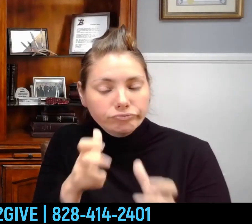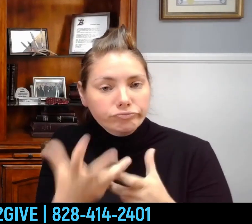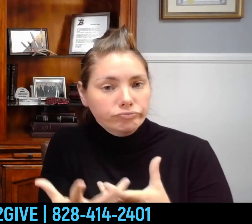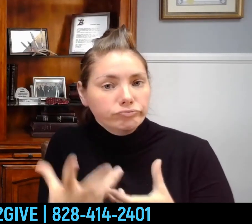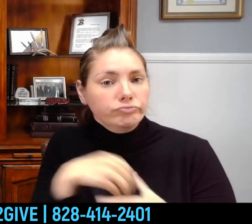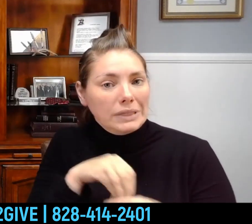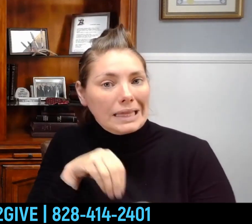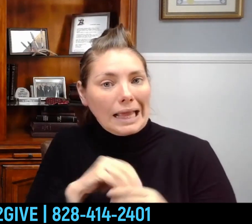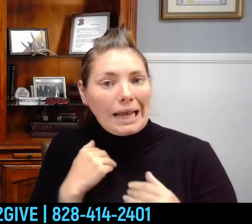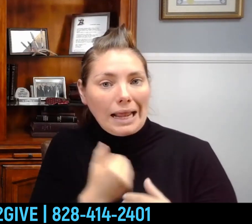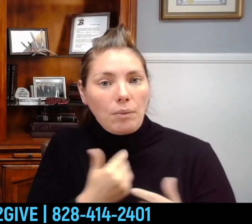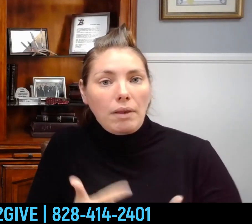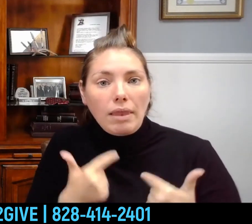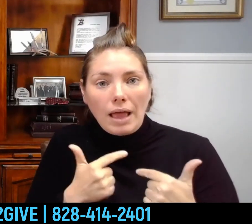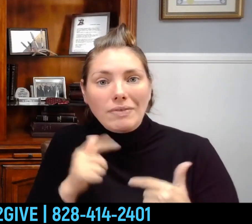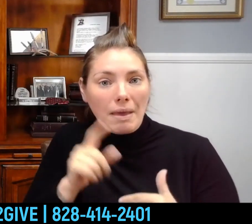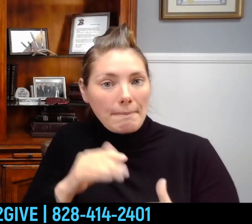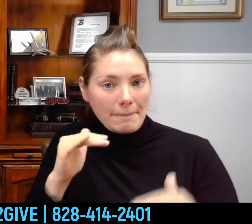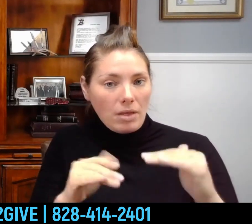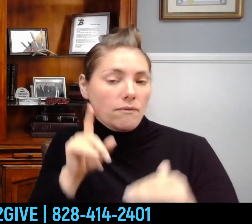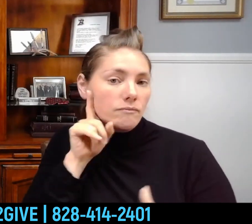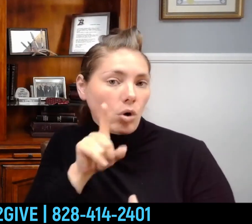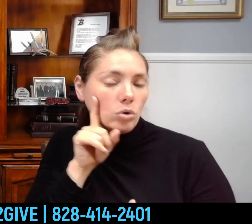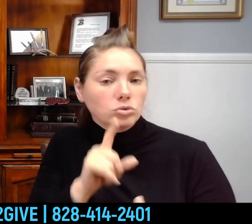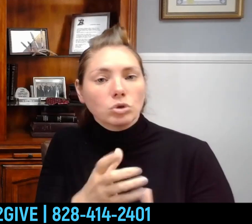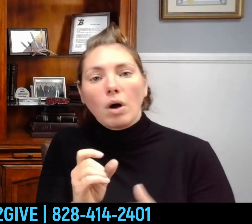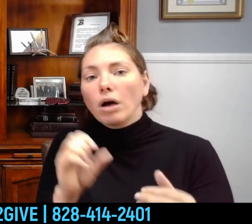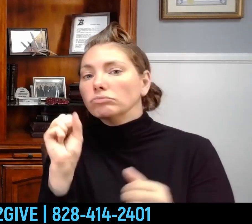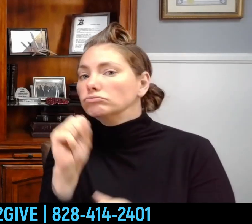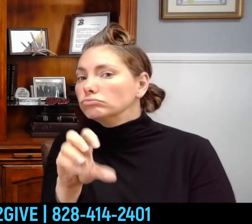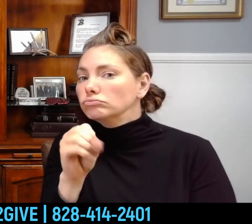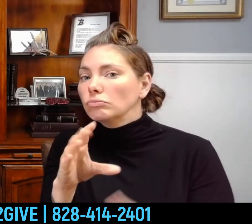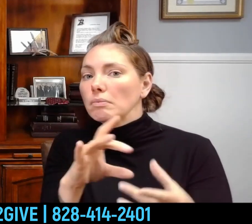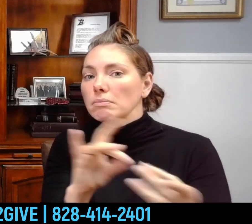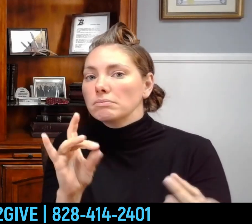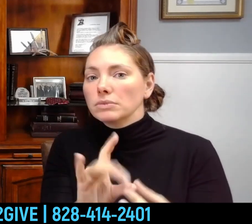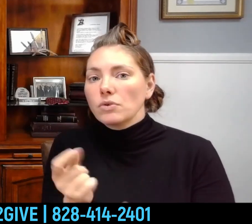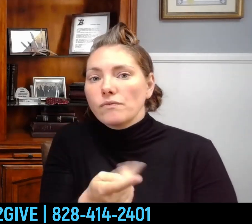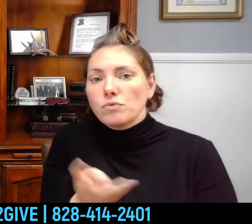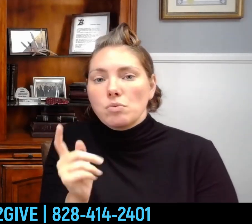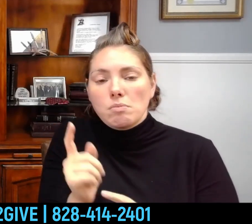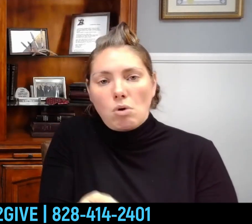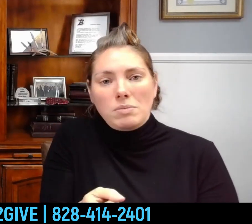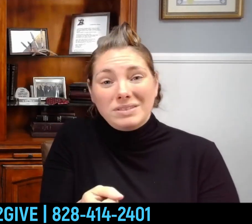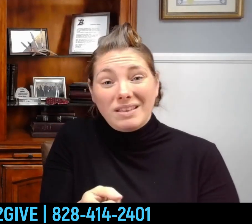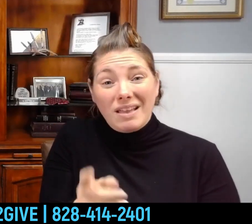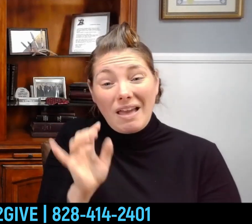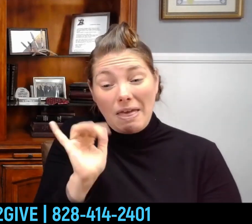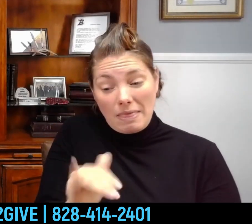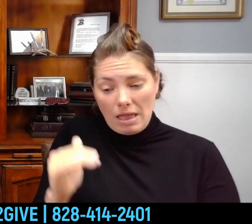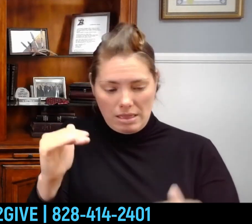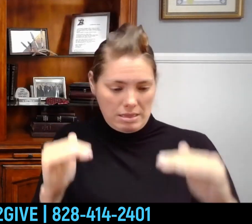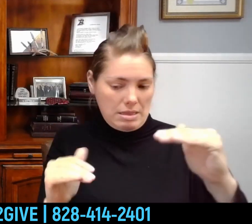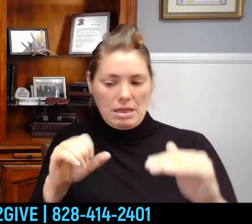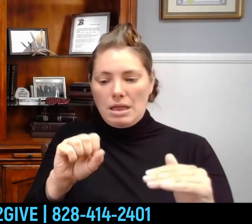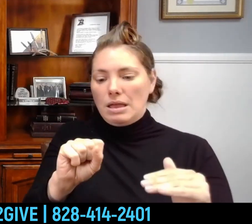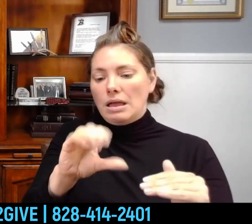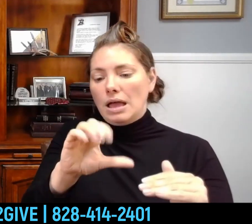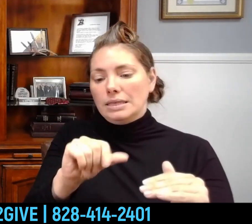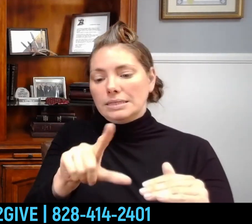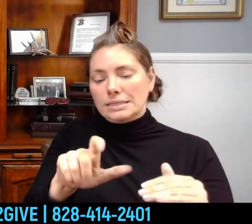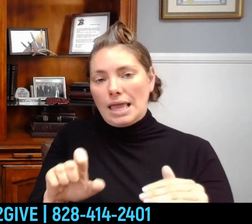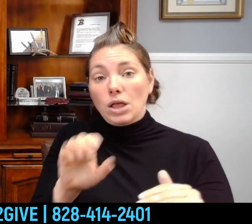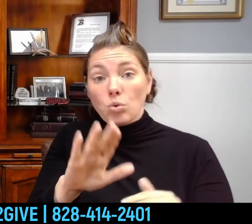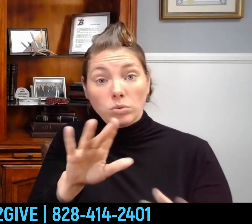a false balance. So I want to mention just for a few moments here, is that scale, is your